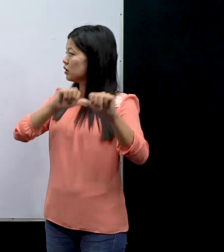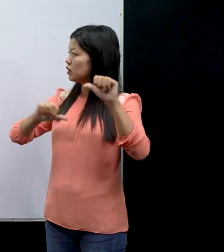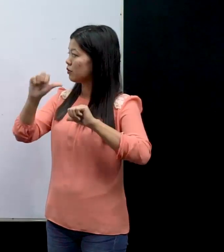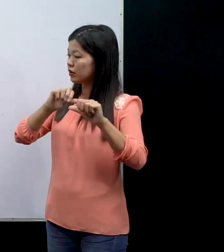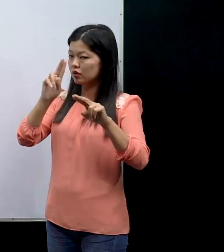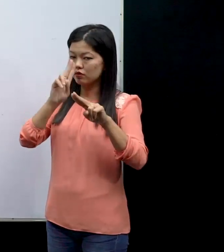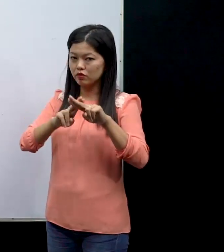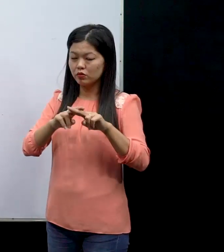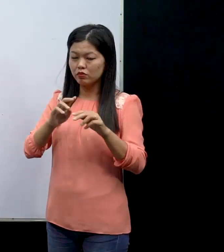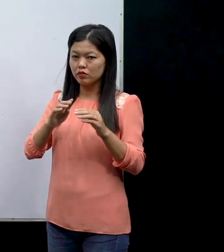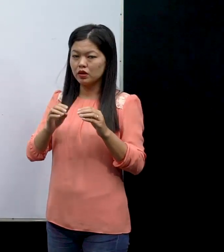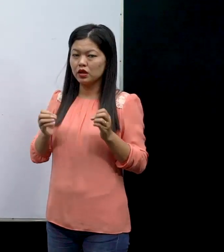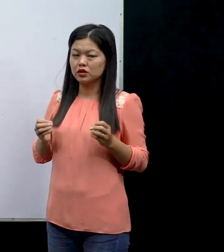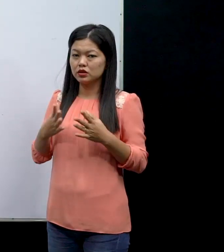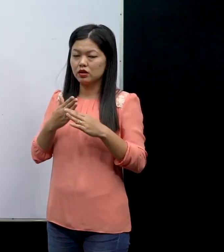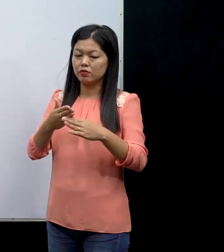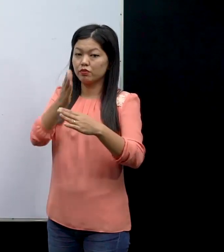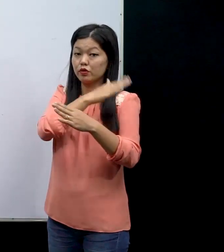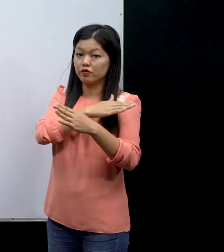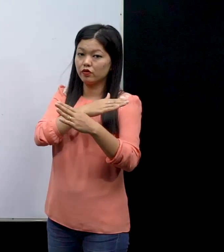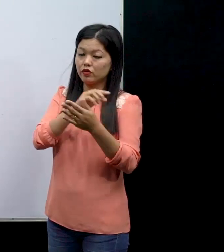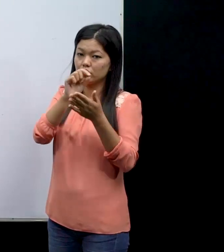start any chemical compound, we'll write